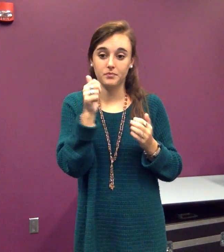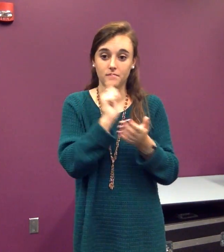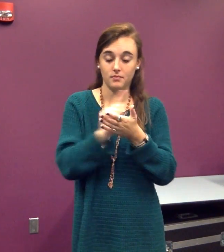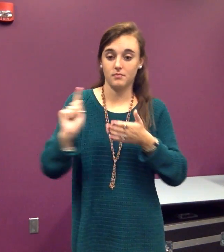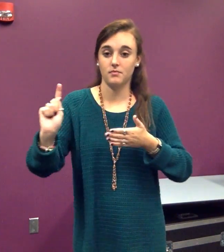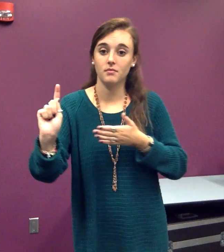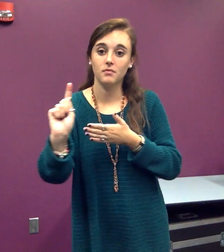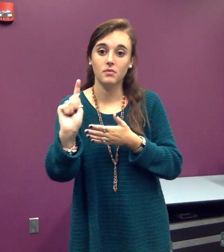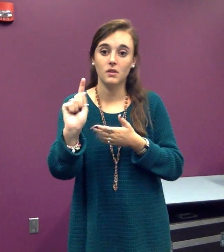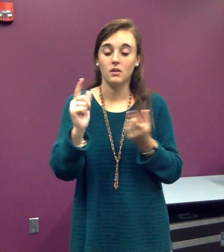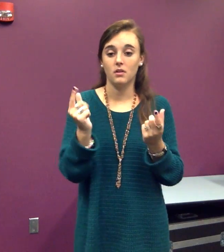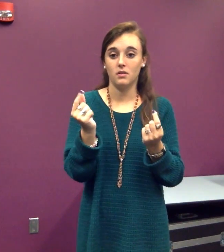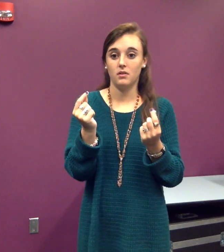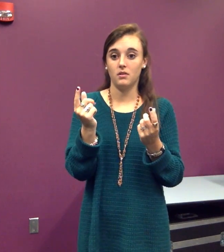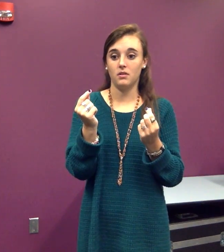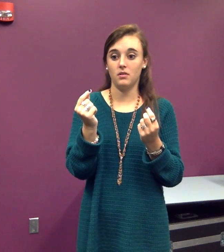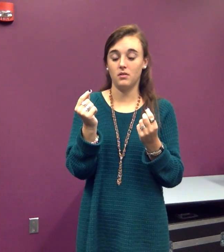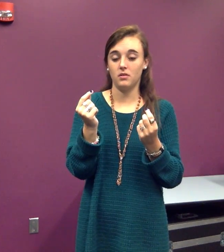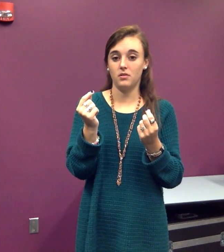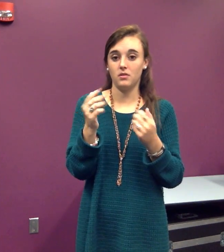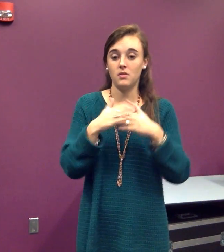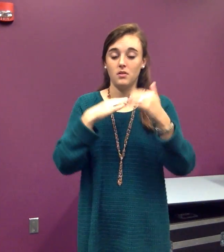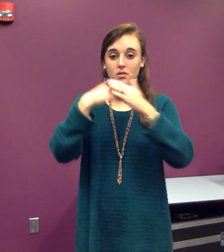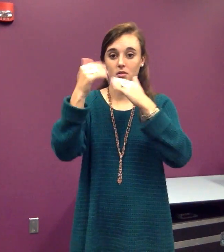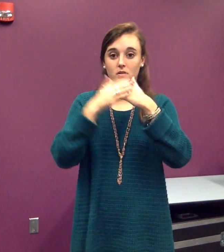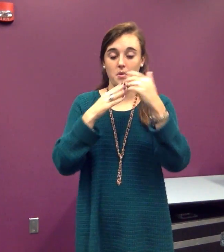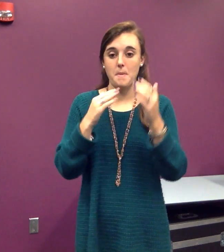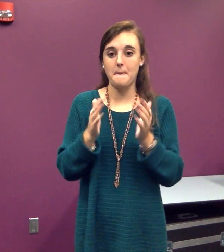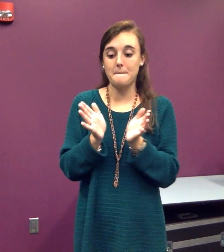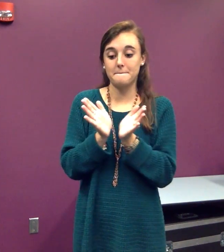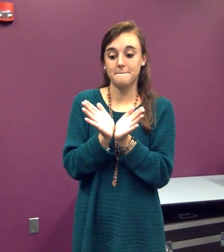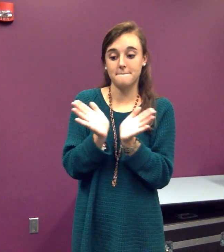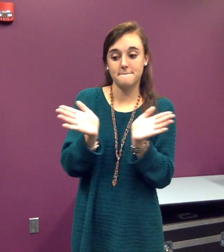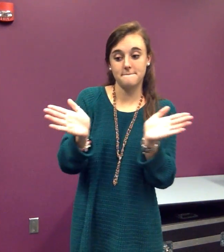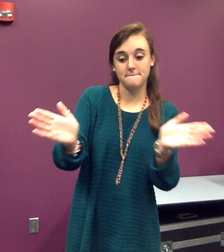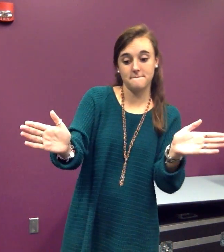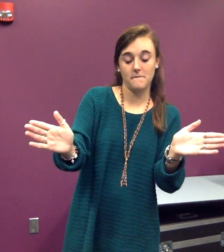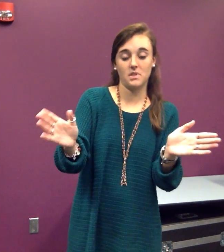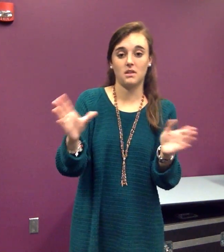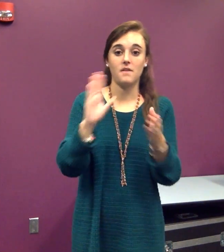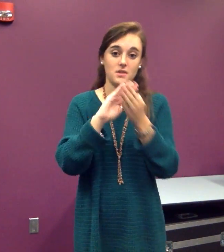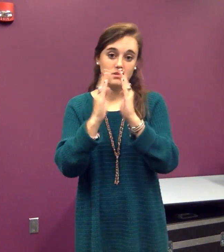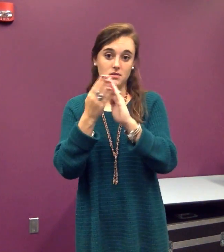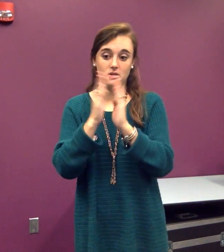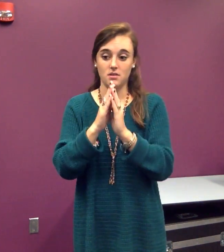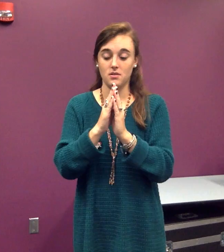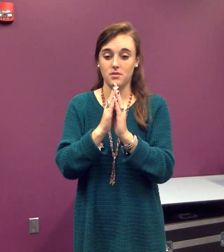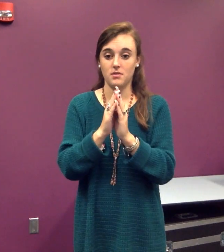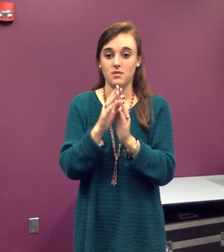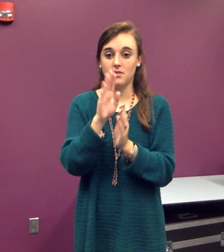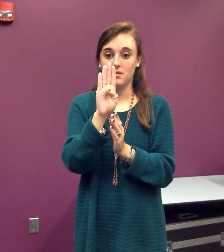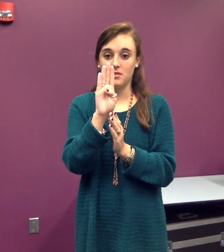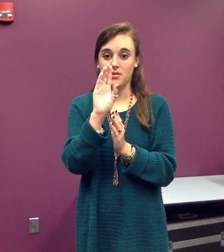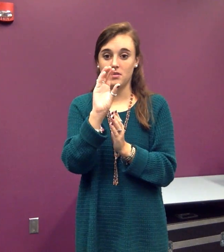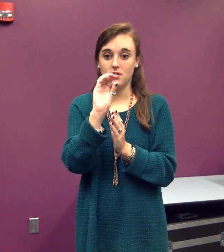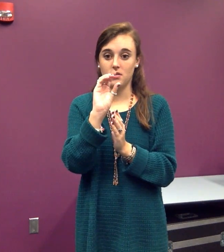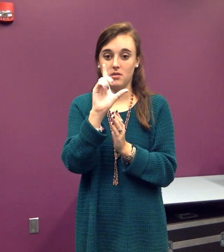block, and we're going to be working with 2 vanishing points. So there's a lot to involve yourselves with. All you have to remember is the lesson that we're going to do